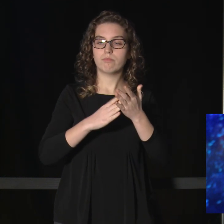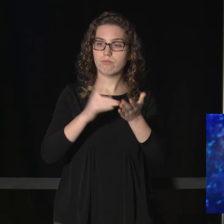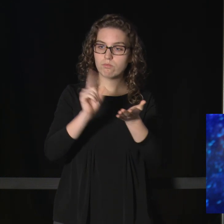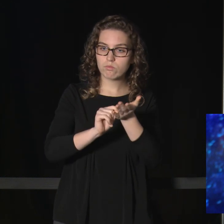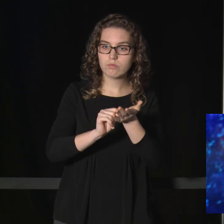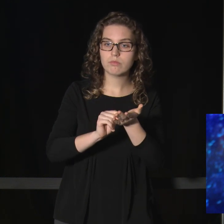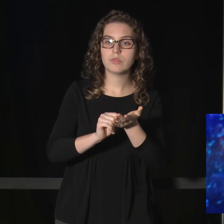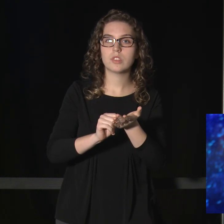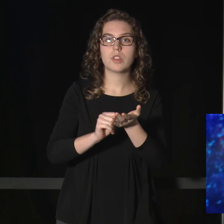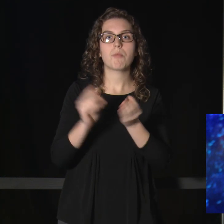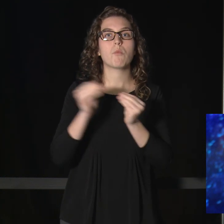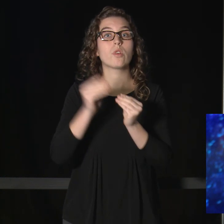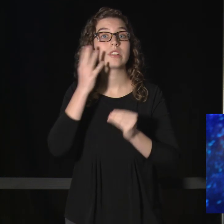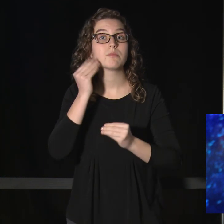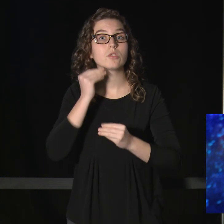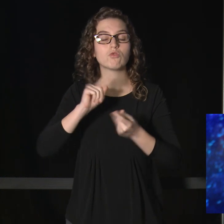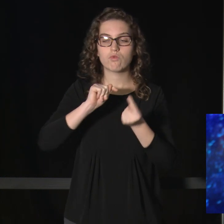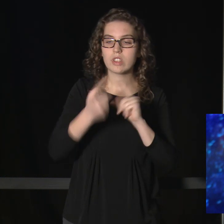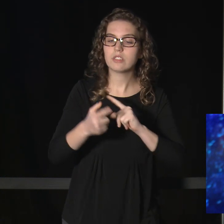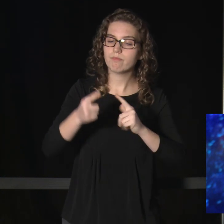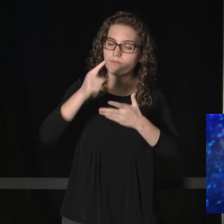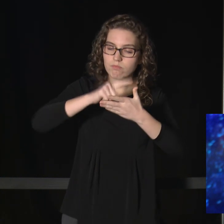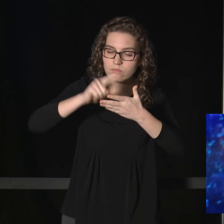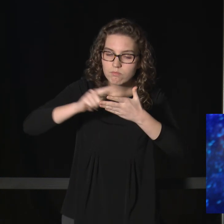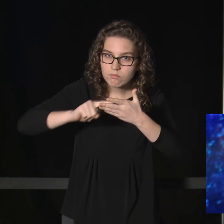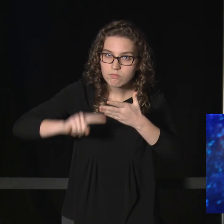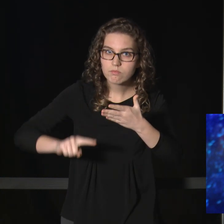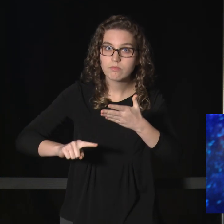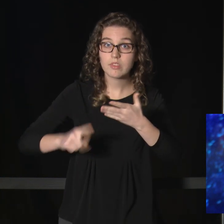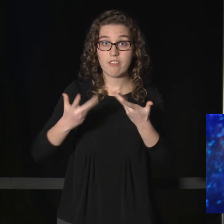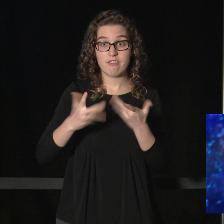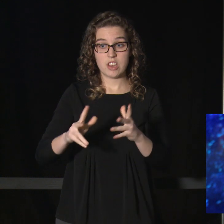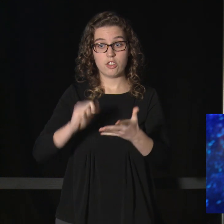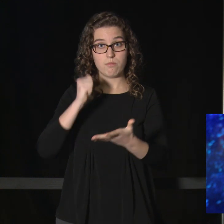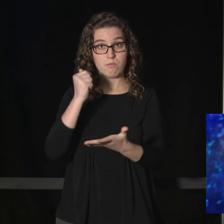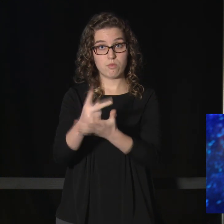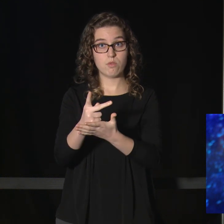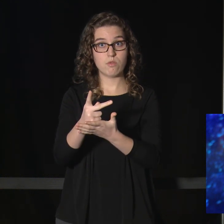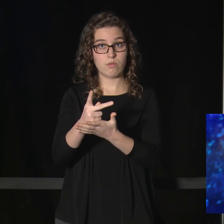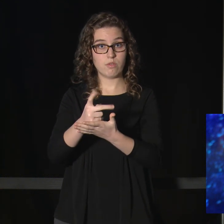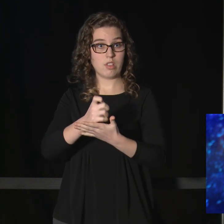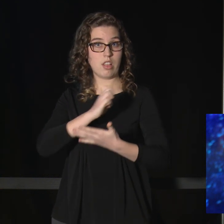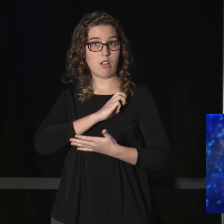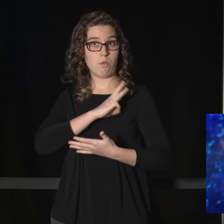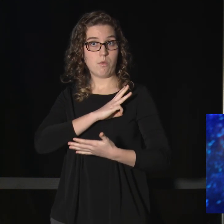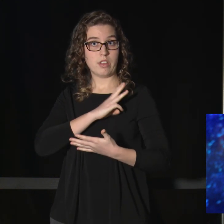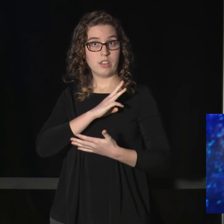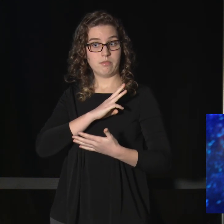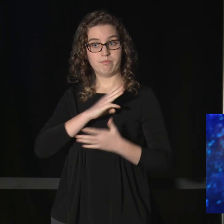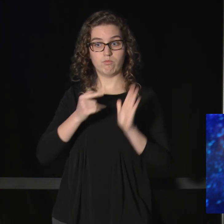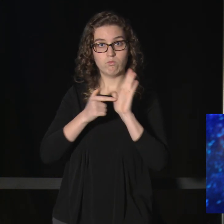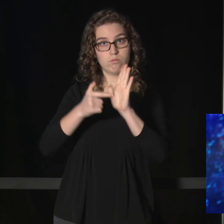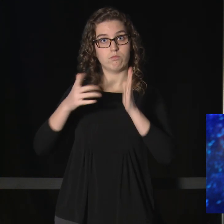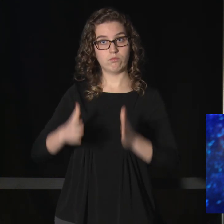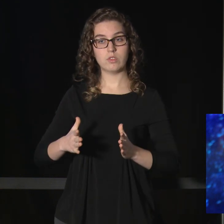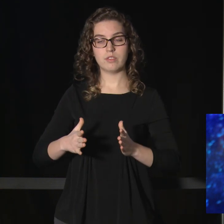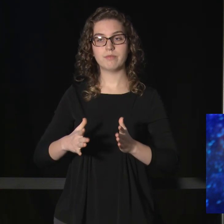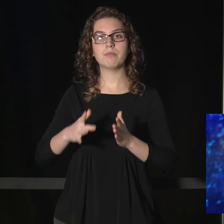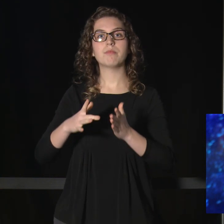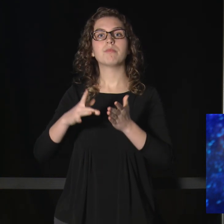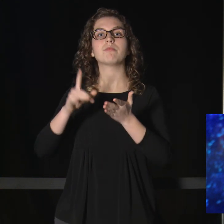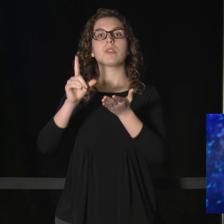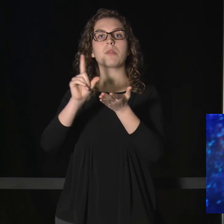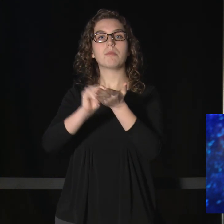language. Once it's been approved by a White Estate representative, it's published on the LNG White apps and websites. In other